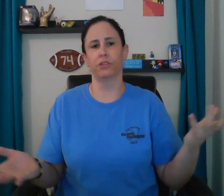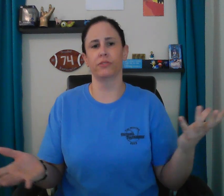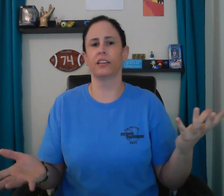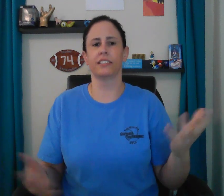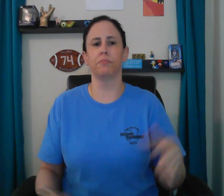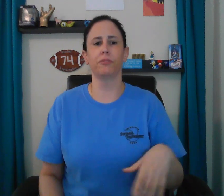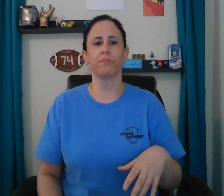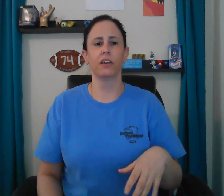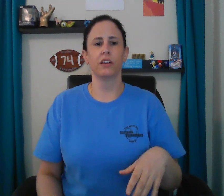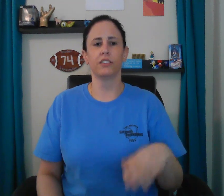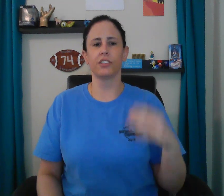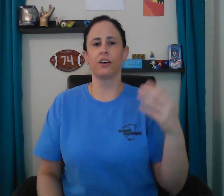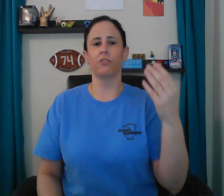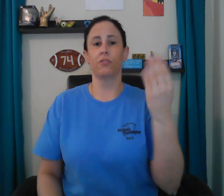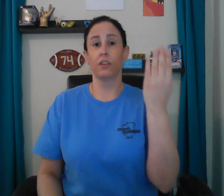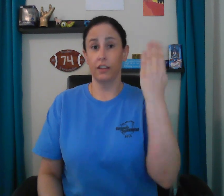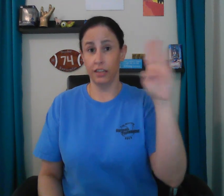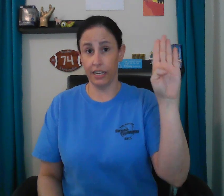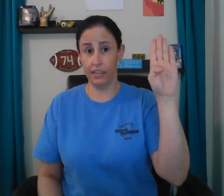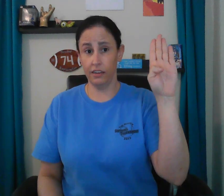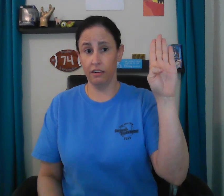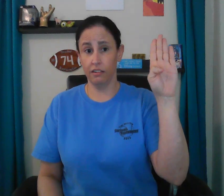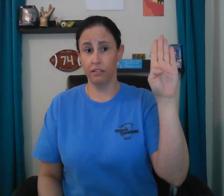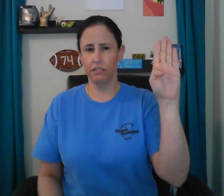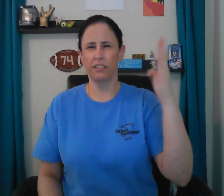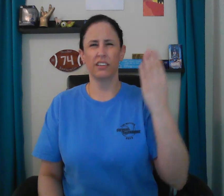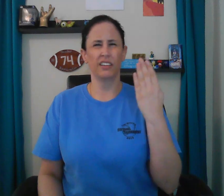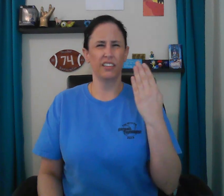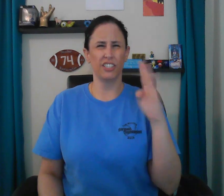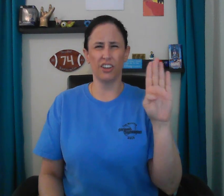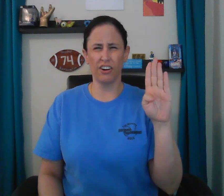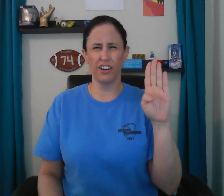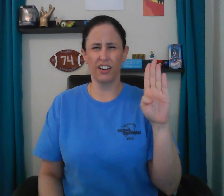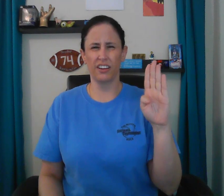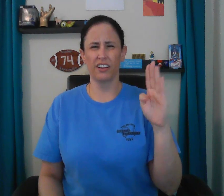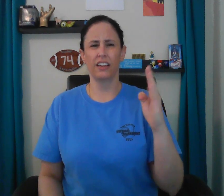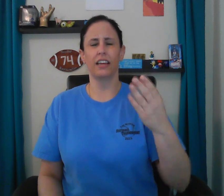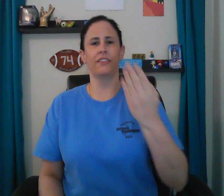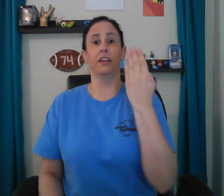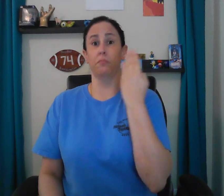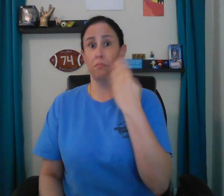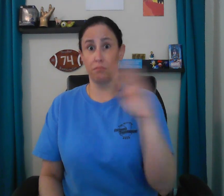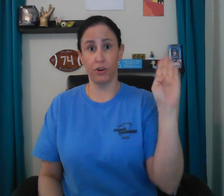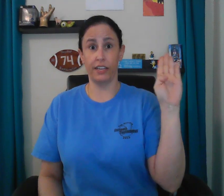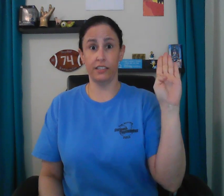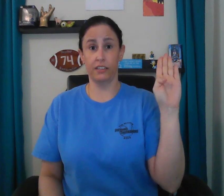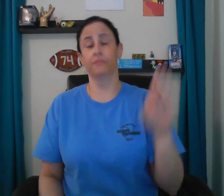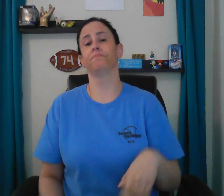as an example. So light, dark, and then bright.